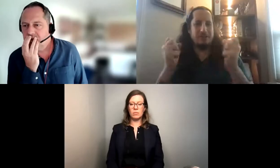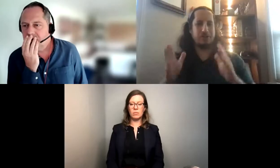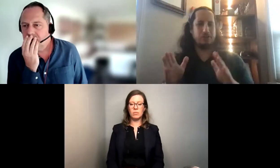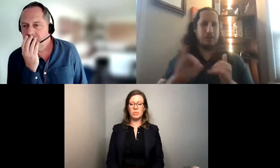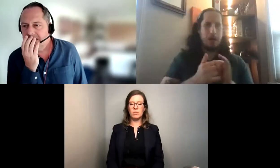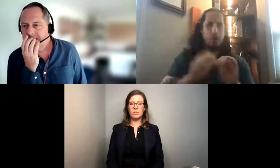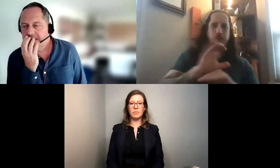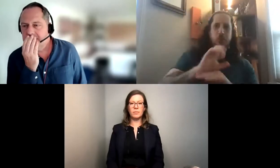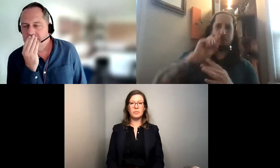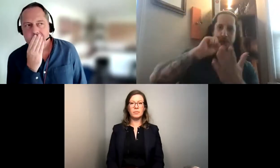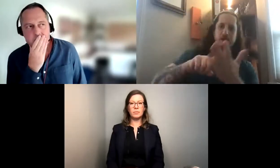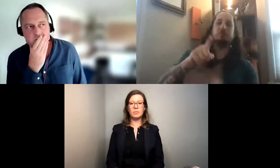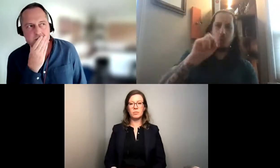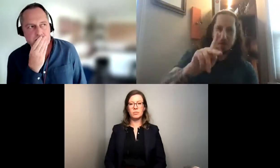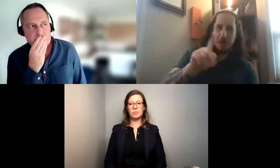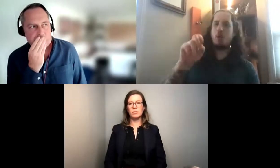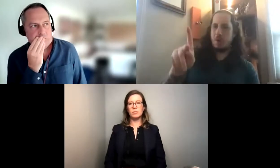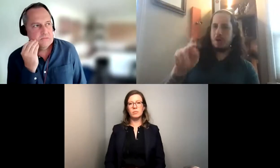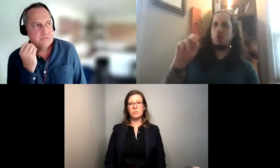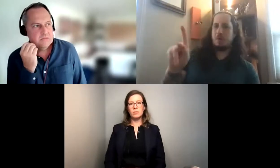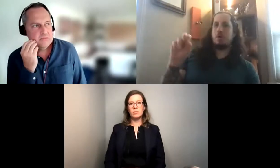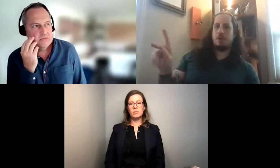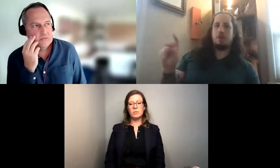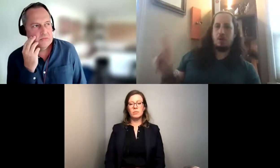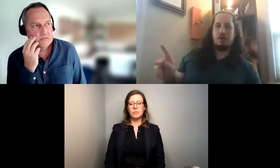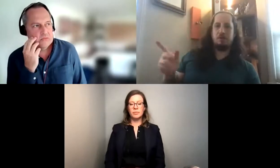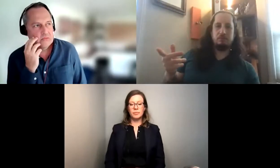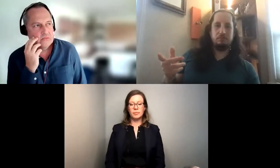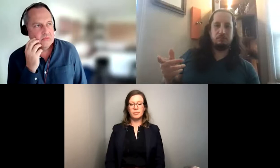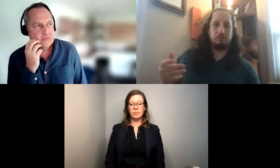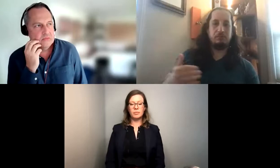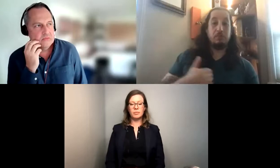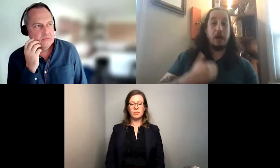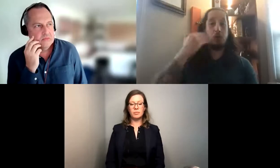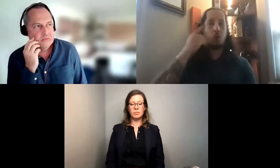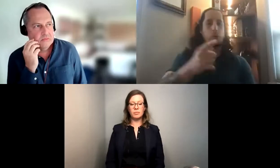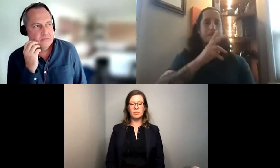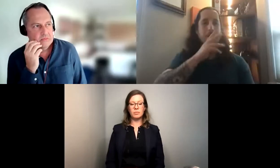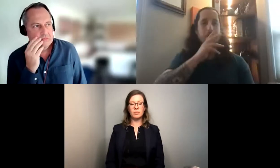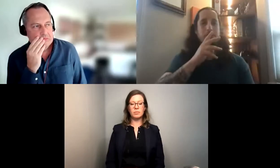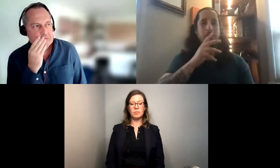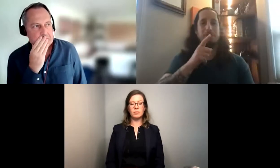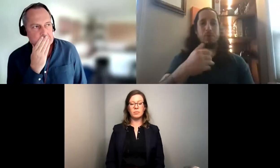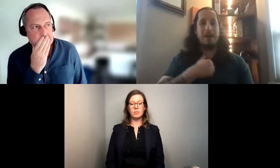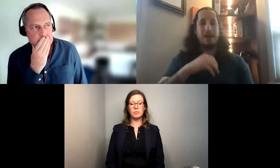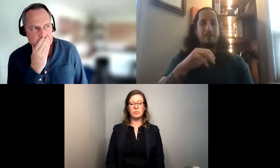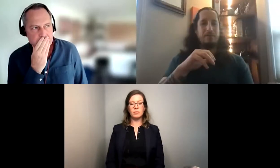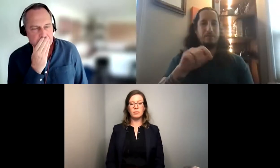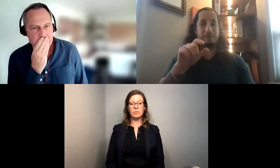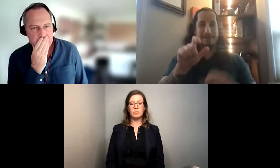dialects, dialect variation in sign language, how computer vision would be able to recognize these various dialects.